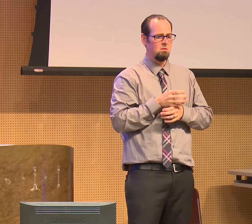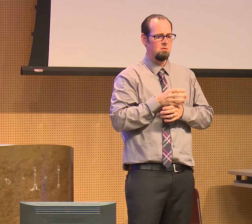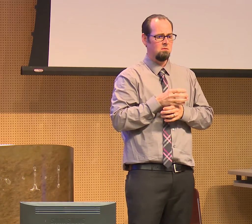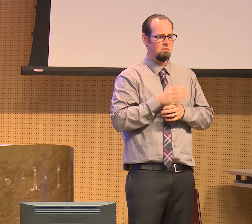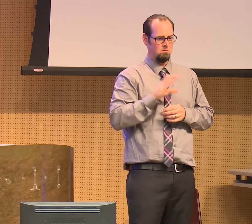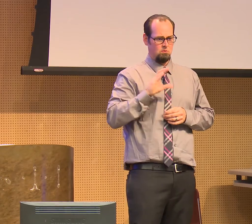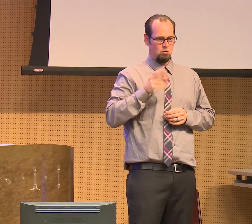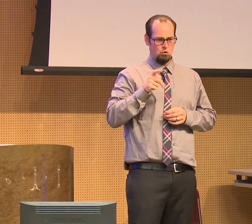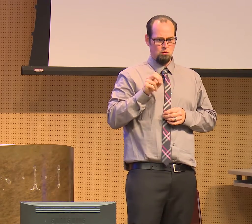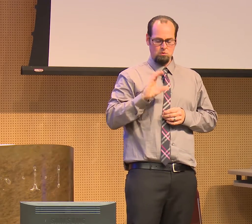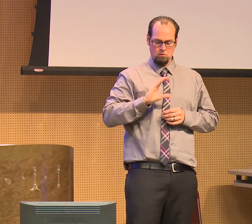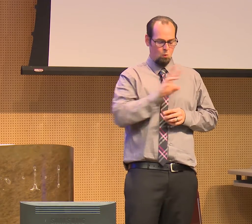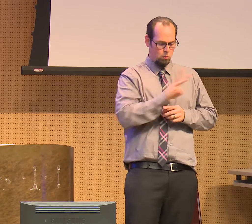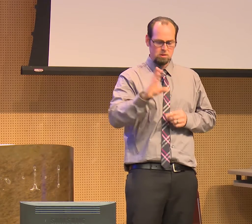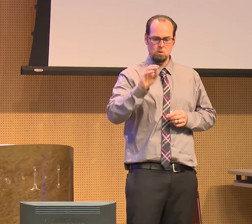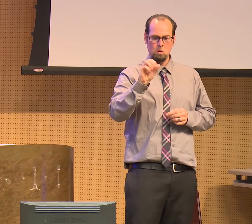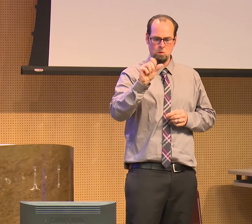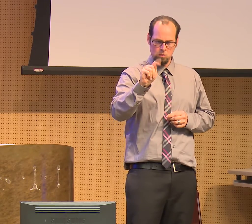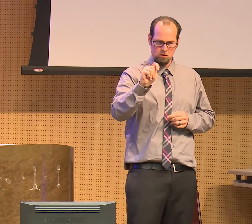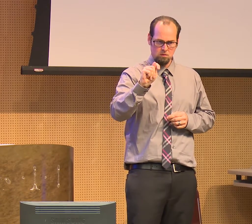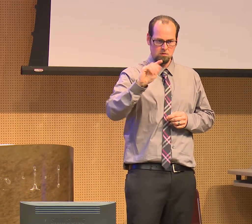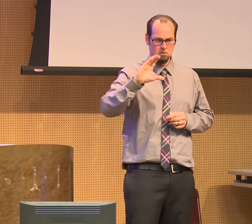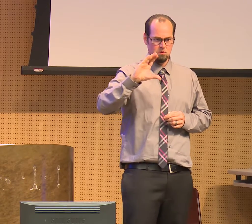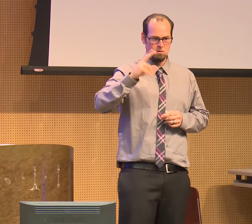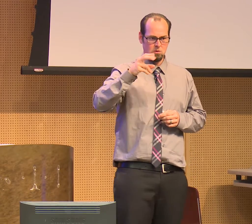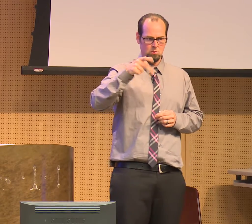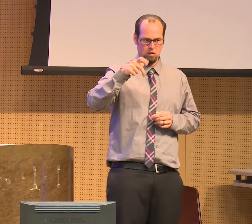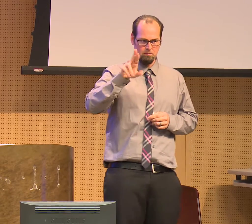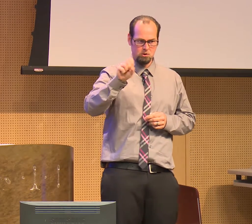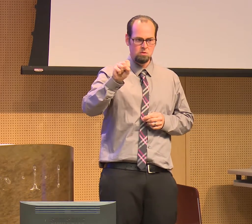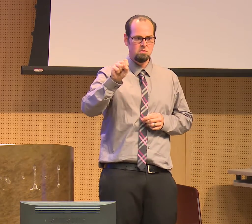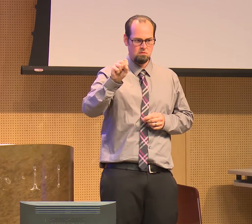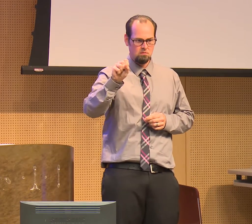With an opportunity to interview with West Coast Choppers,